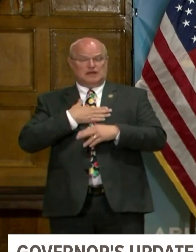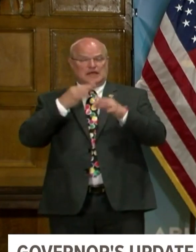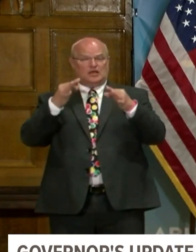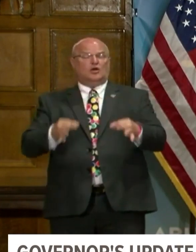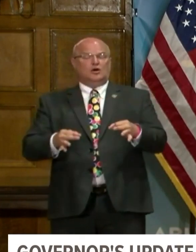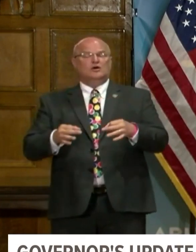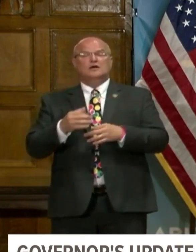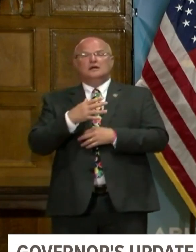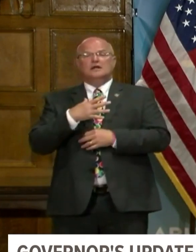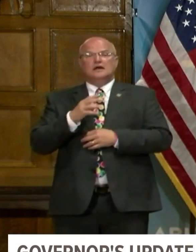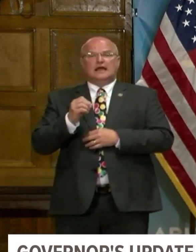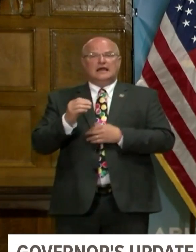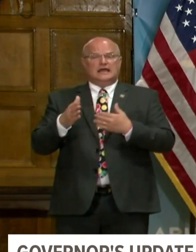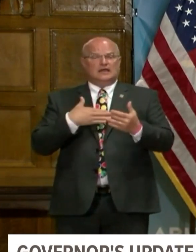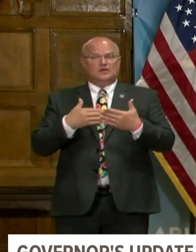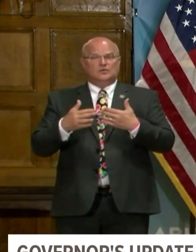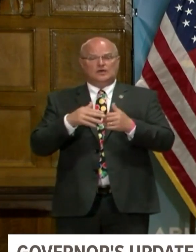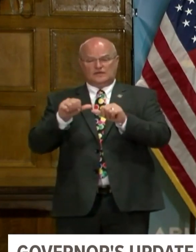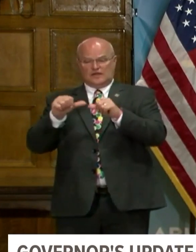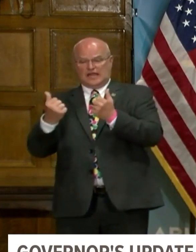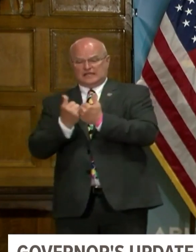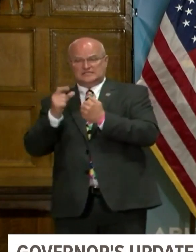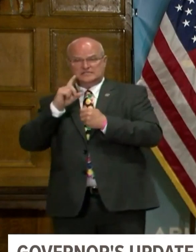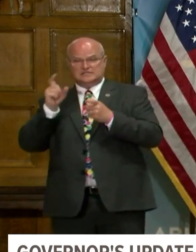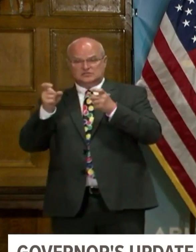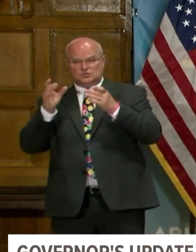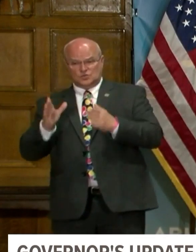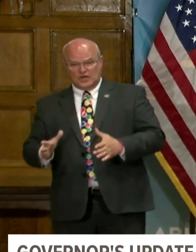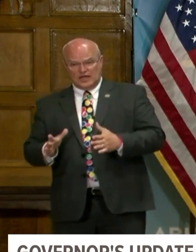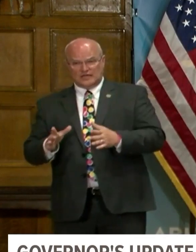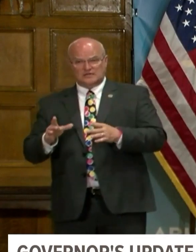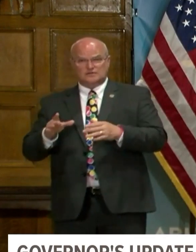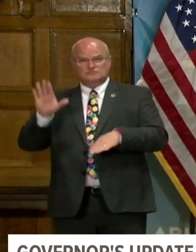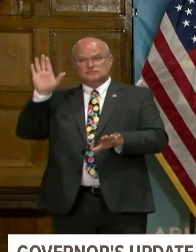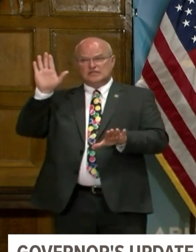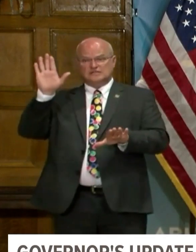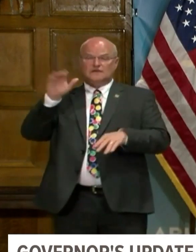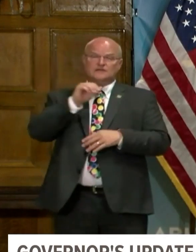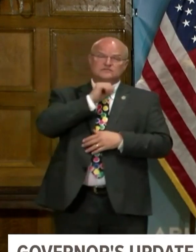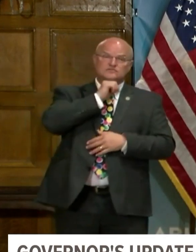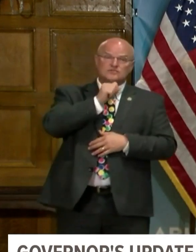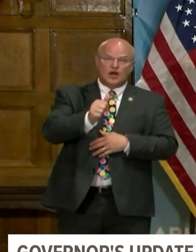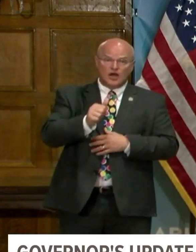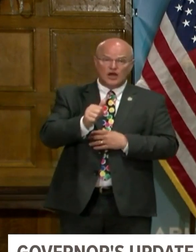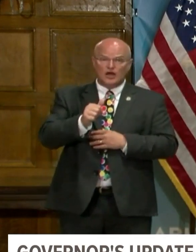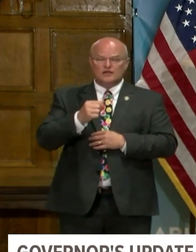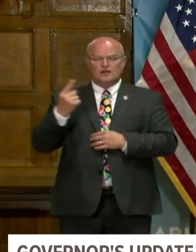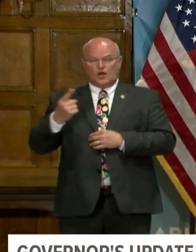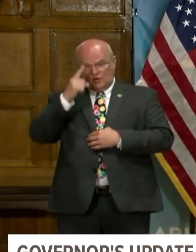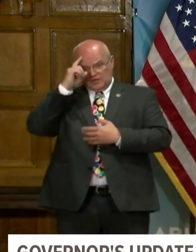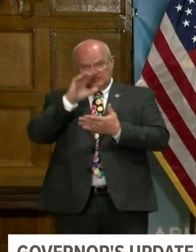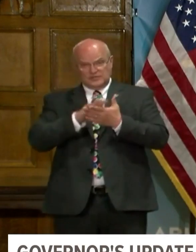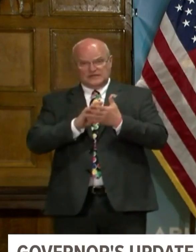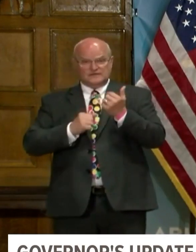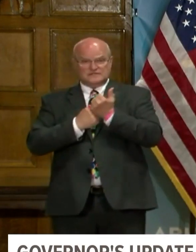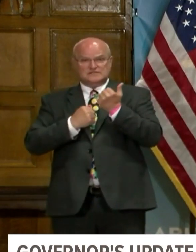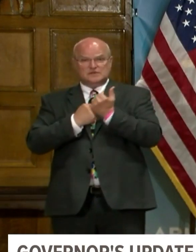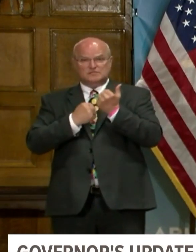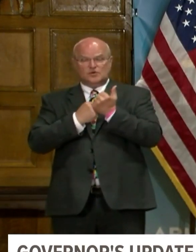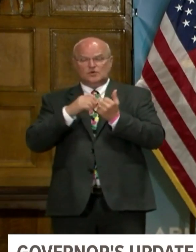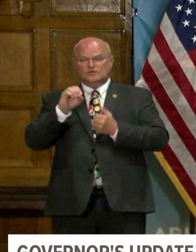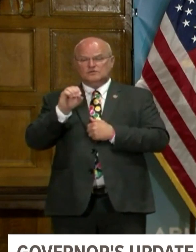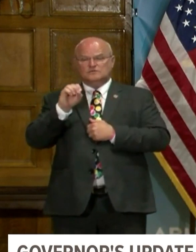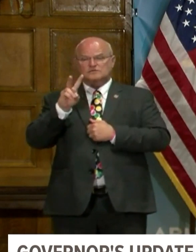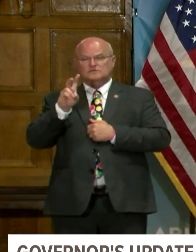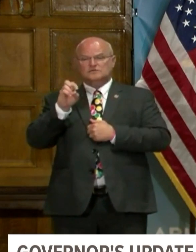And, you know, whether an agency director testifies or not, and we always believe and support the